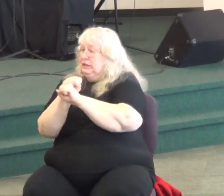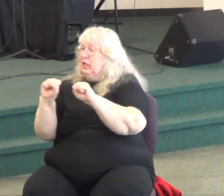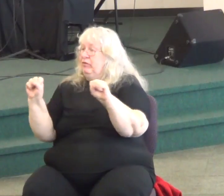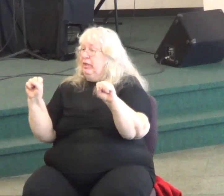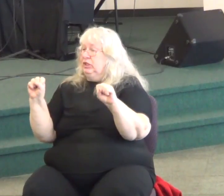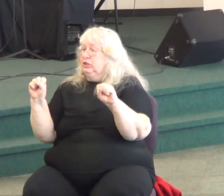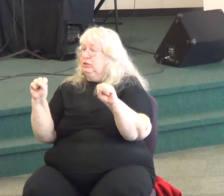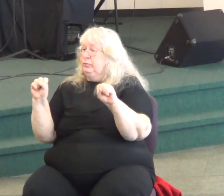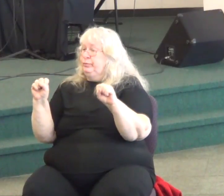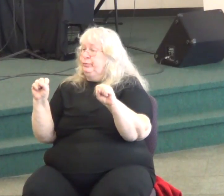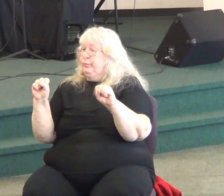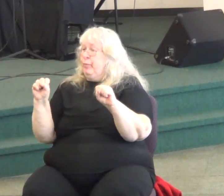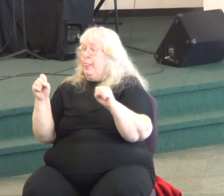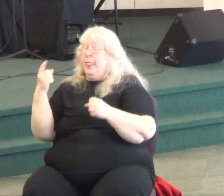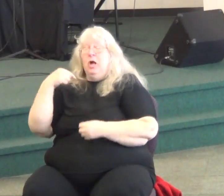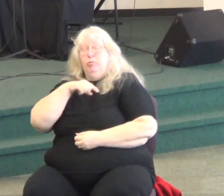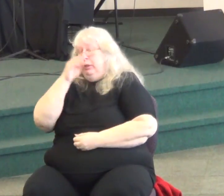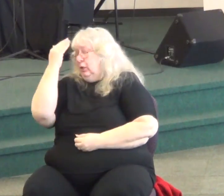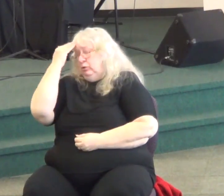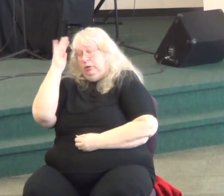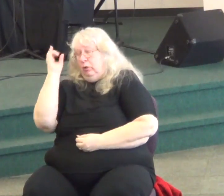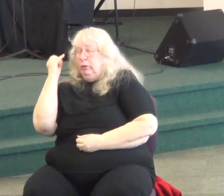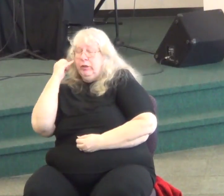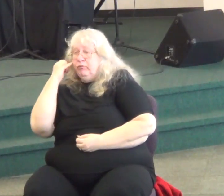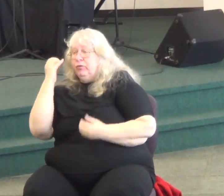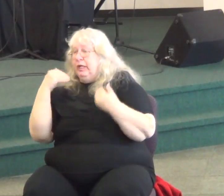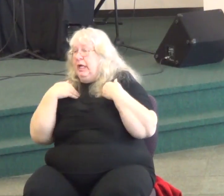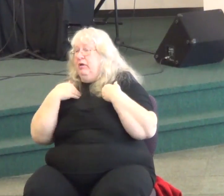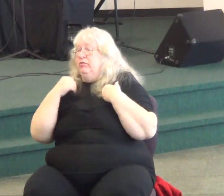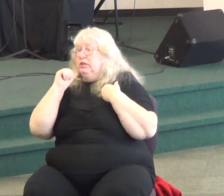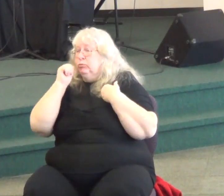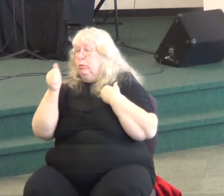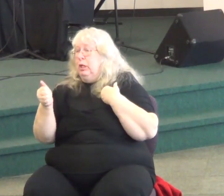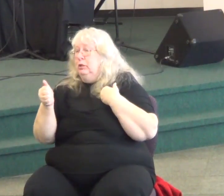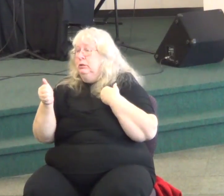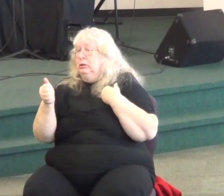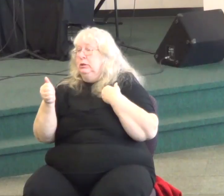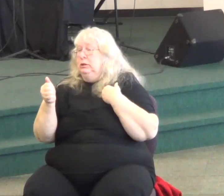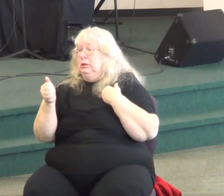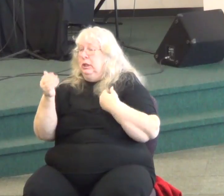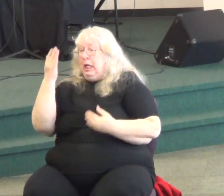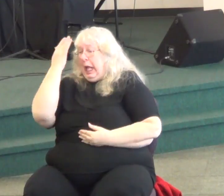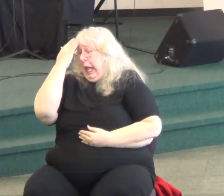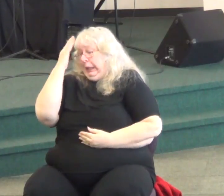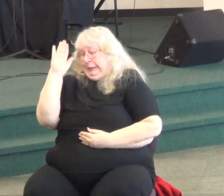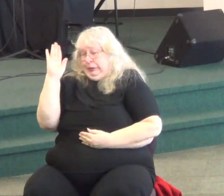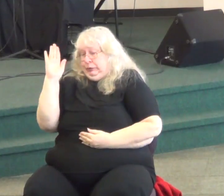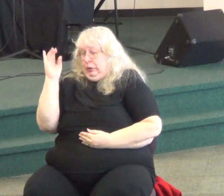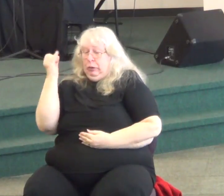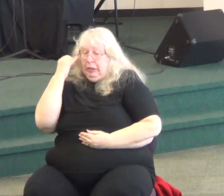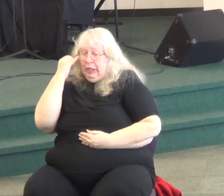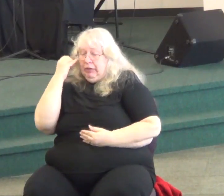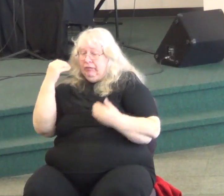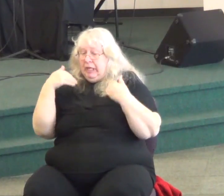We don't know if we have tomorrow. I can't even tell you if I've got 5 minutes.